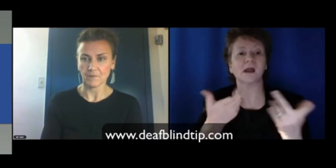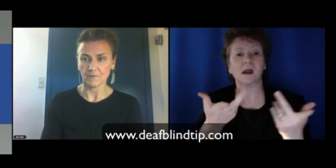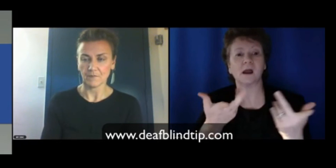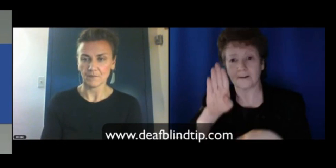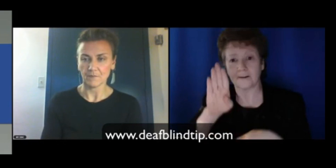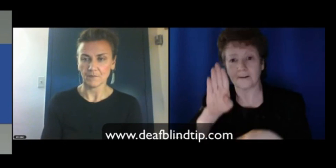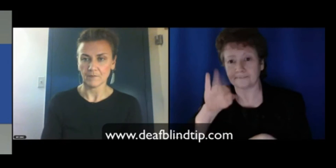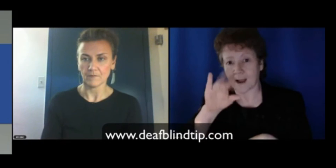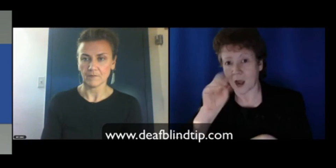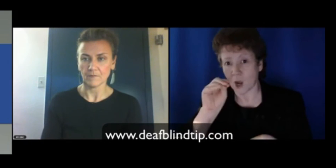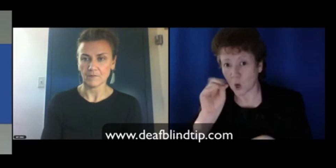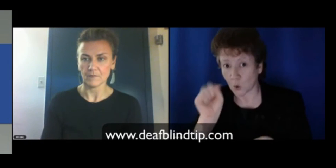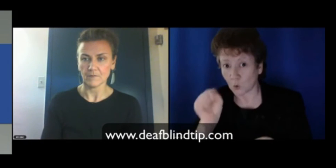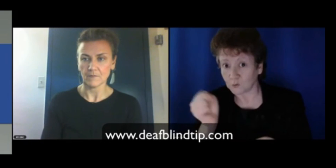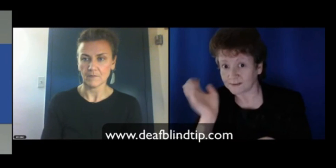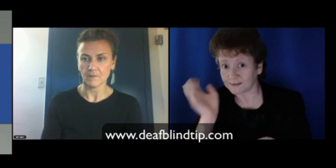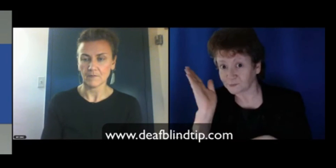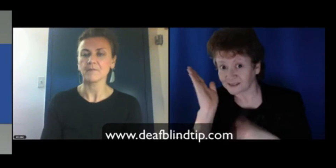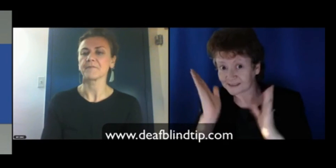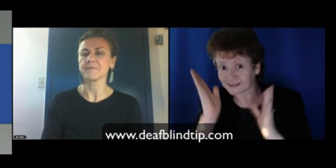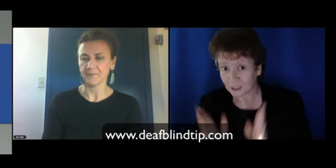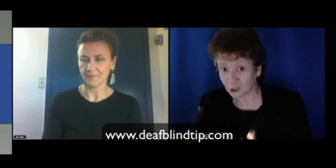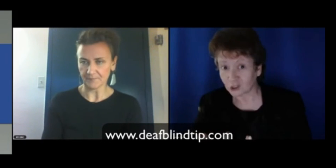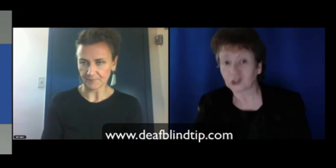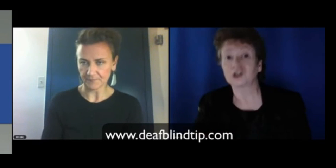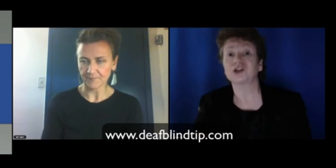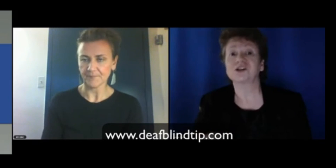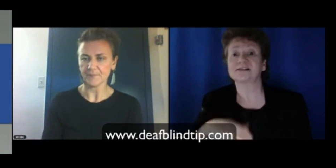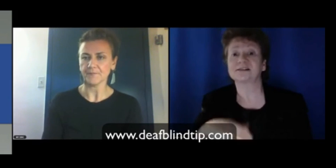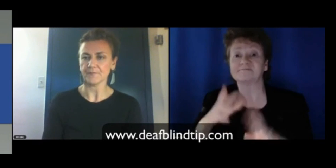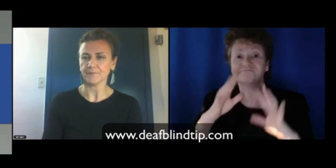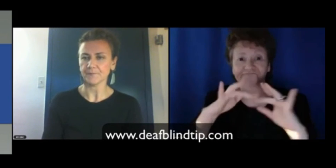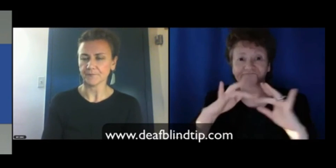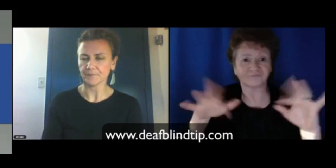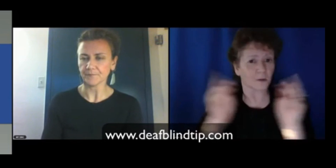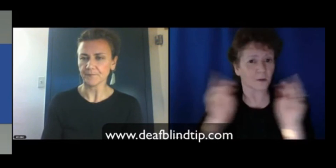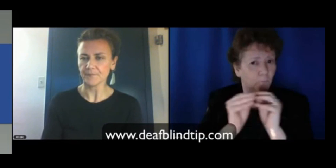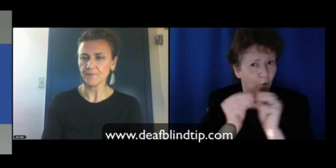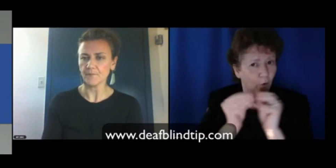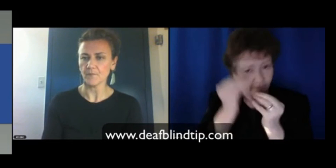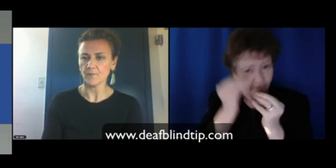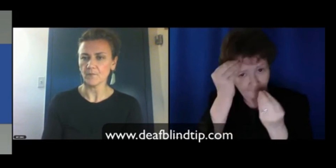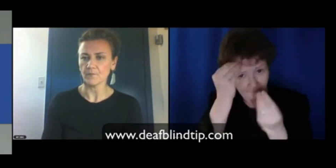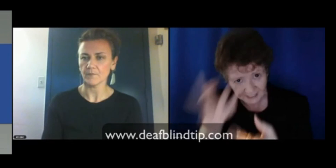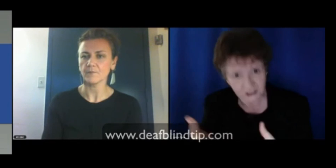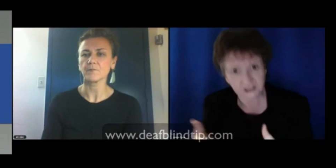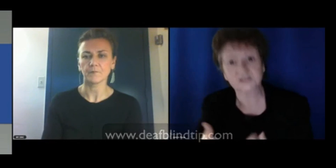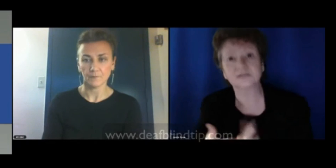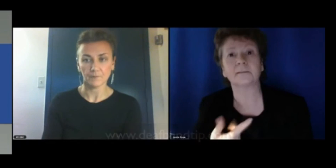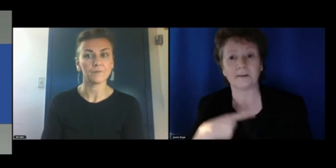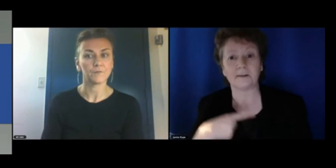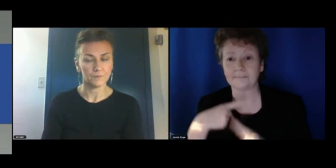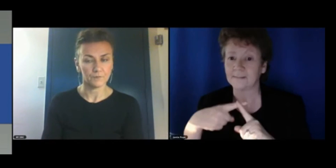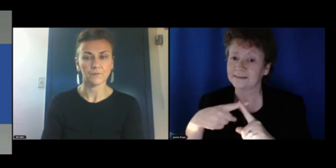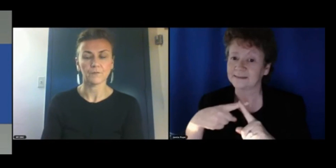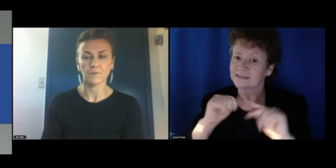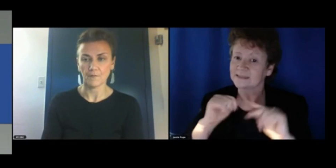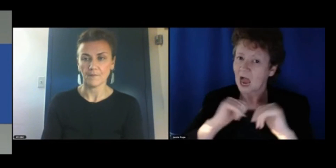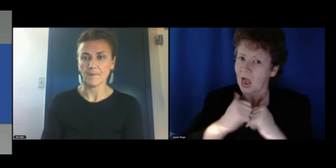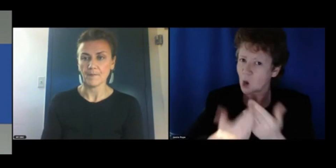And on the website, you'll be able to find the agenda and the different presenters